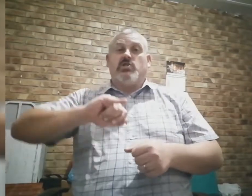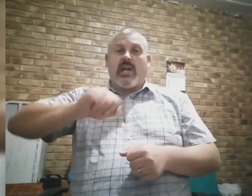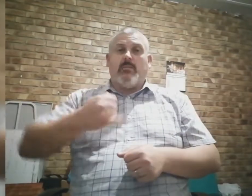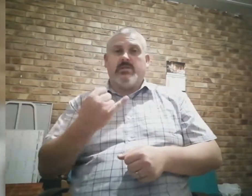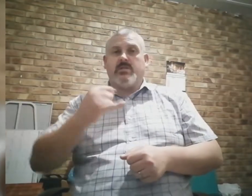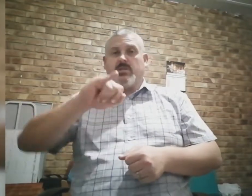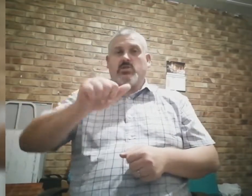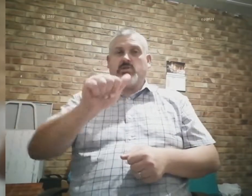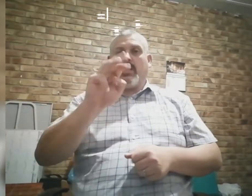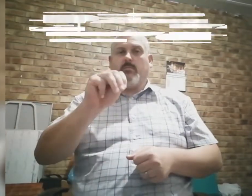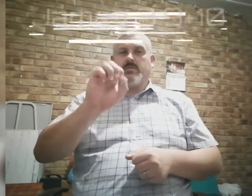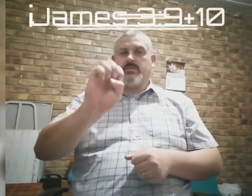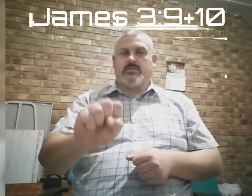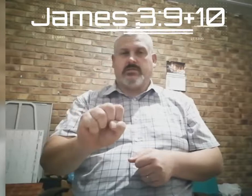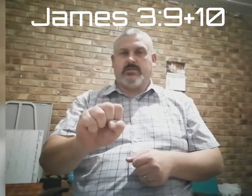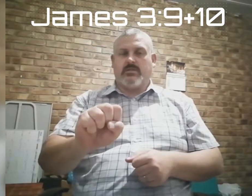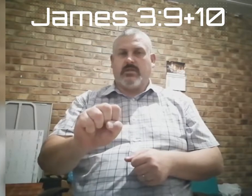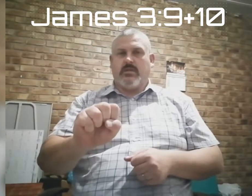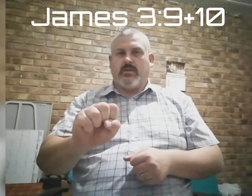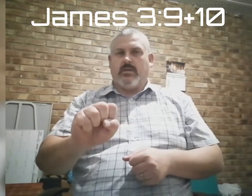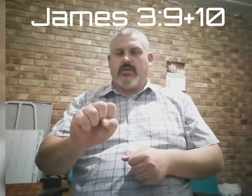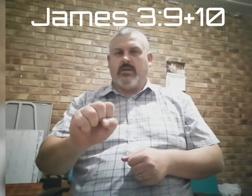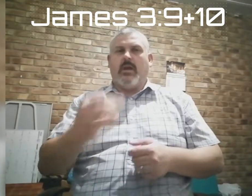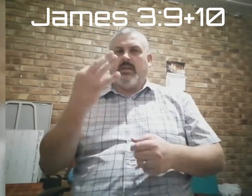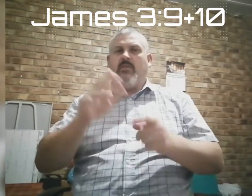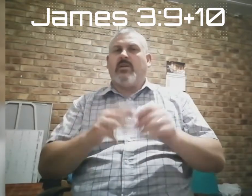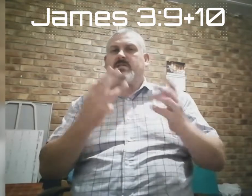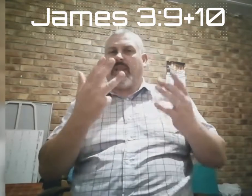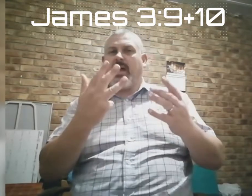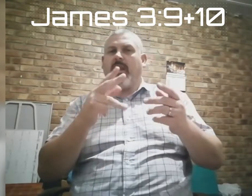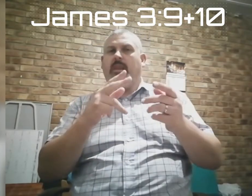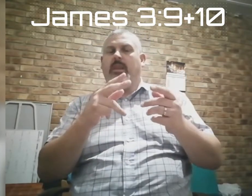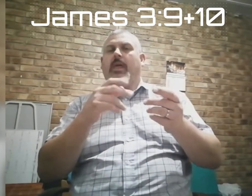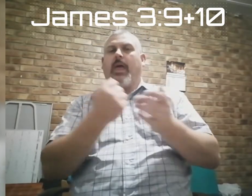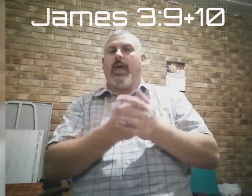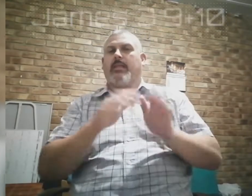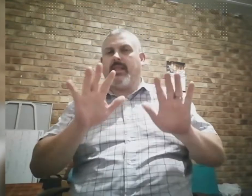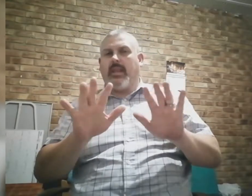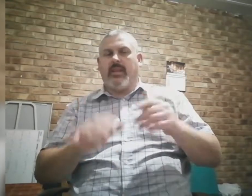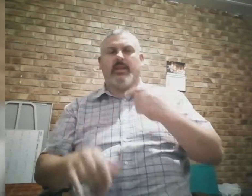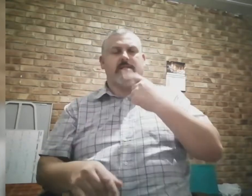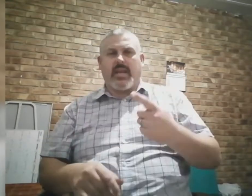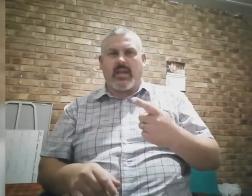James, James 10 verse 9 and 10, it says,